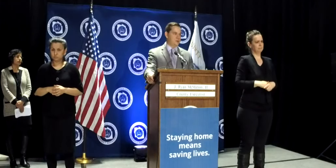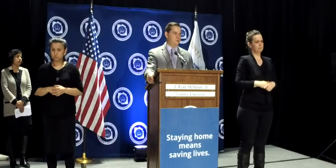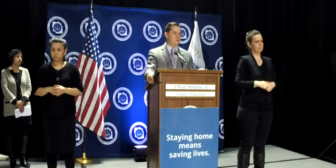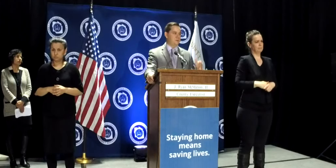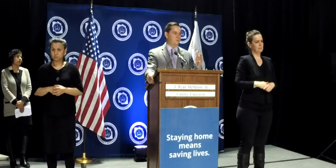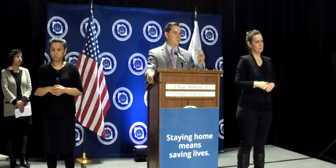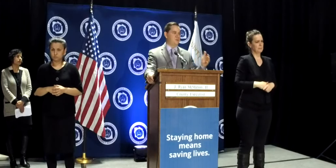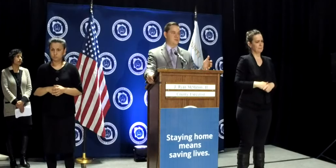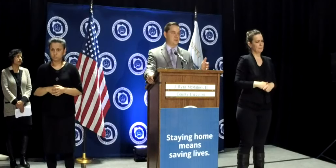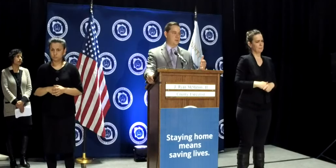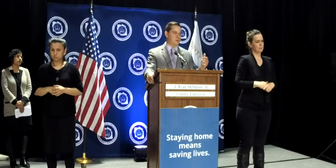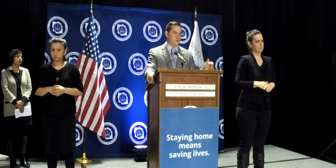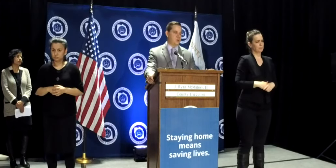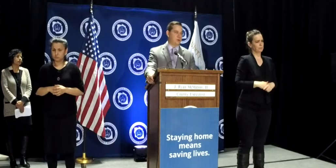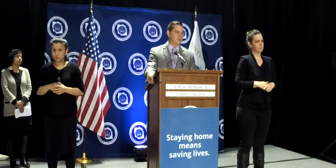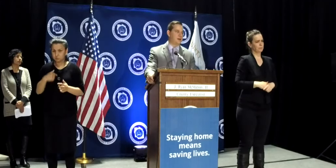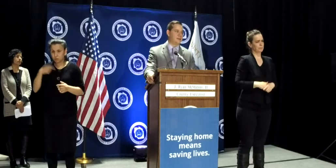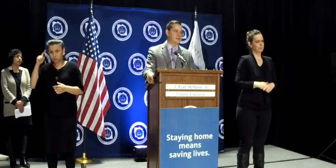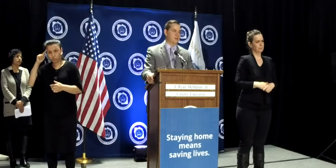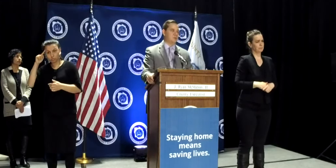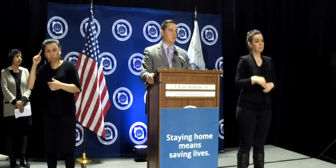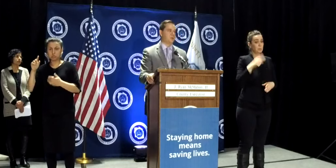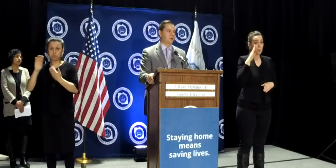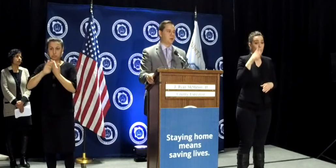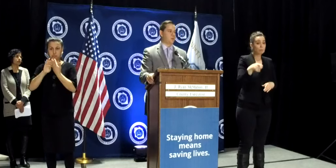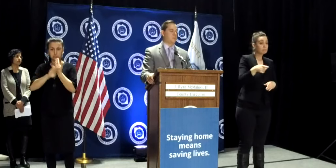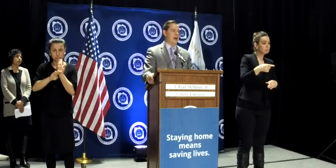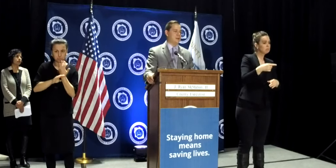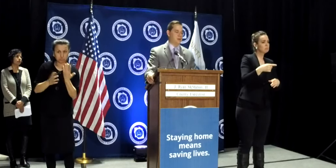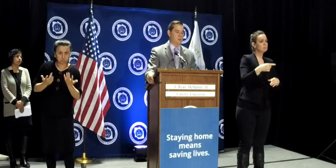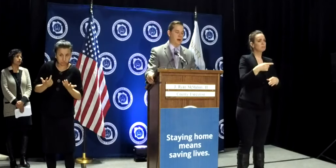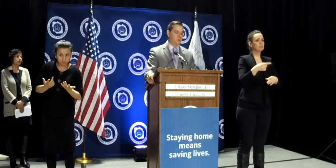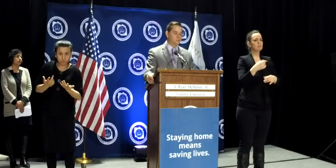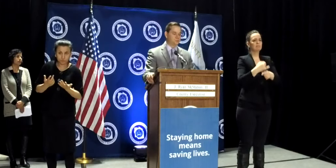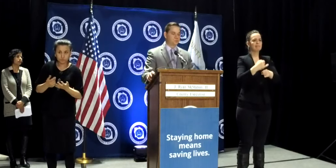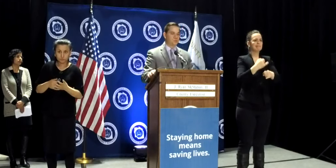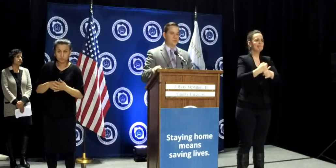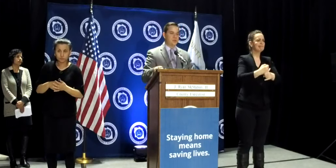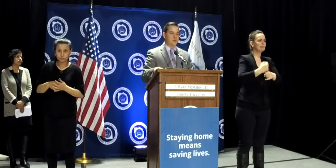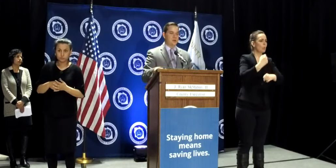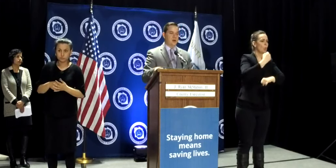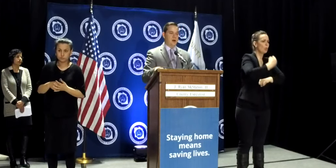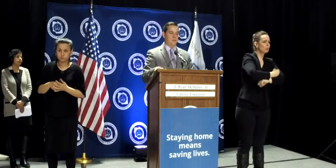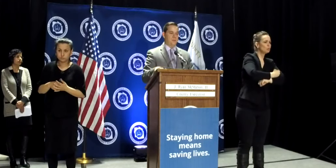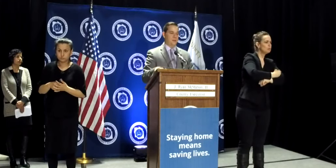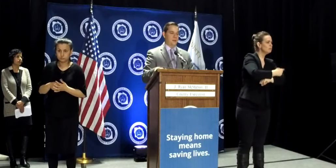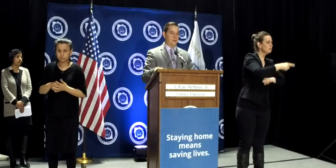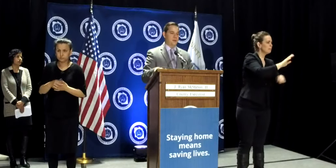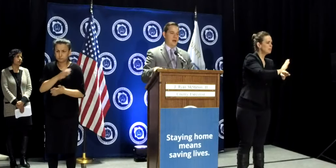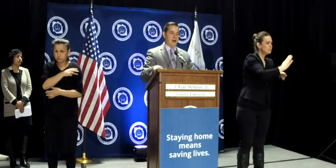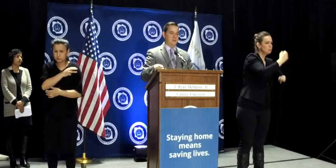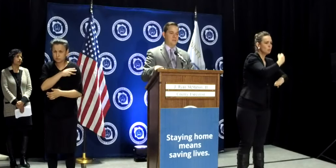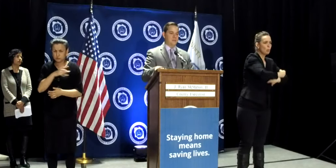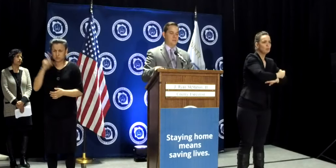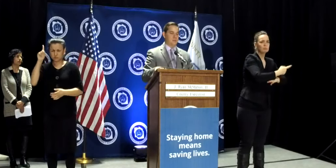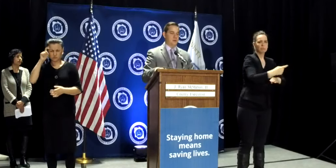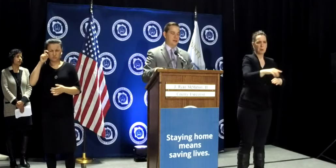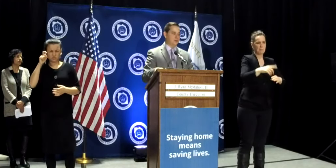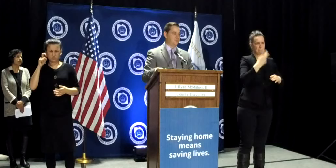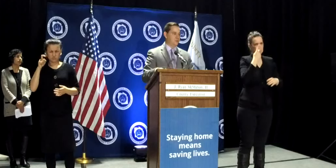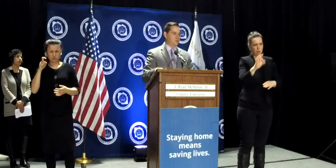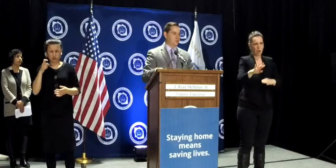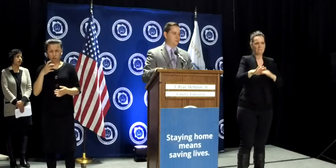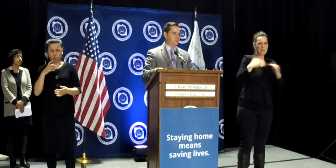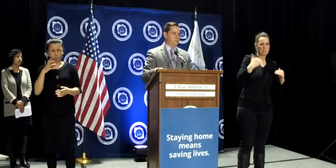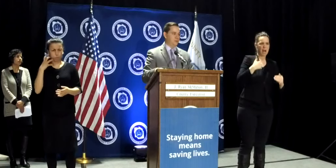closures of facilities or events that people were mad at me about. I'm an